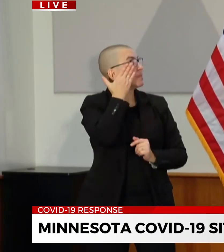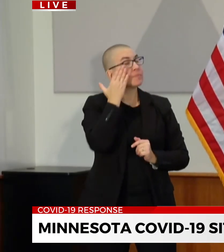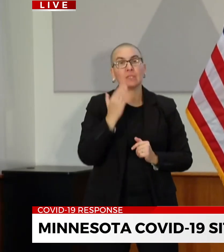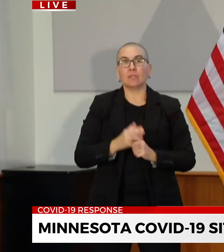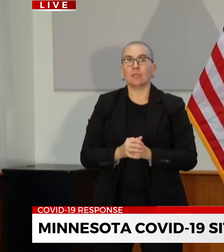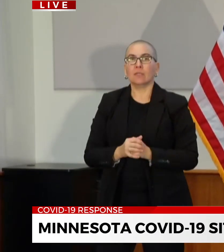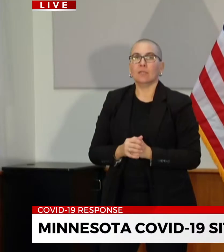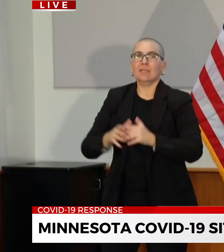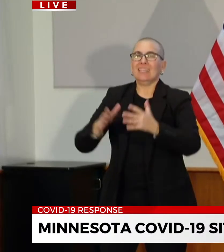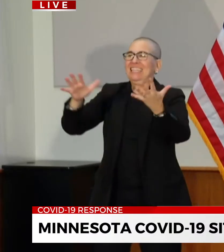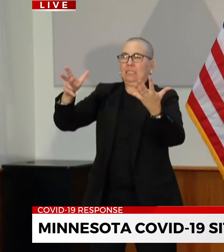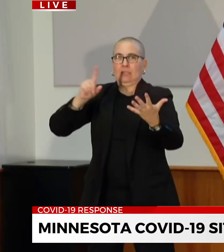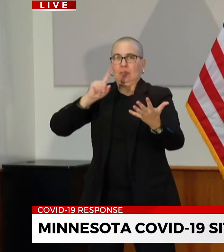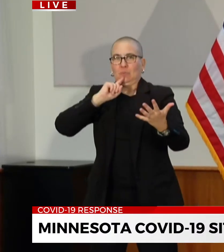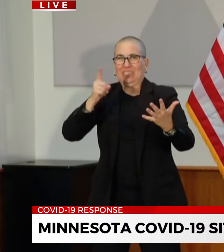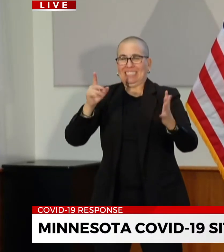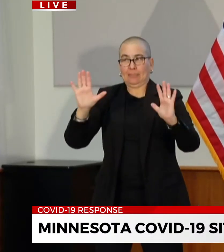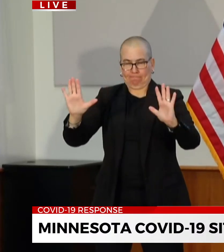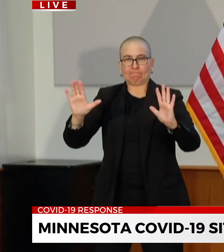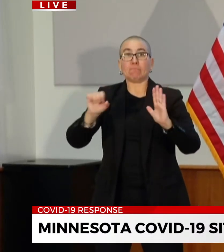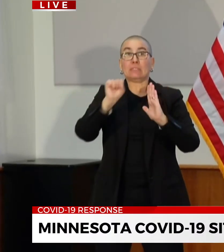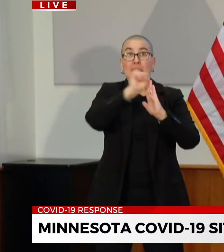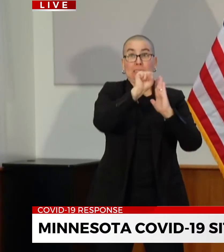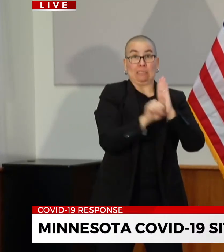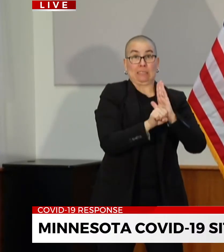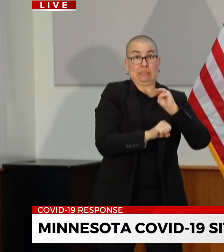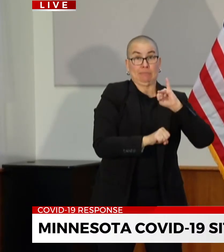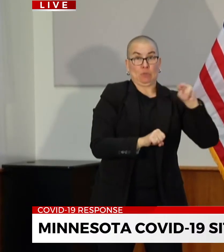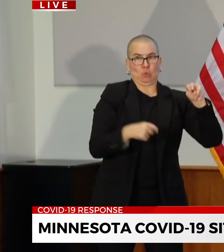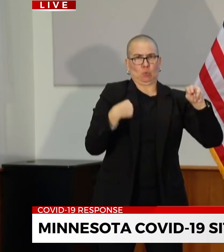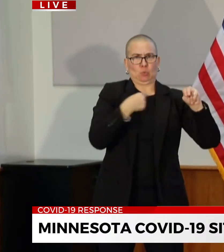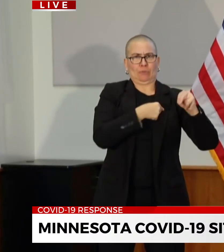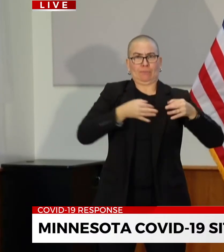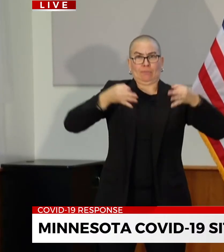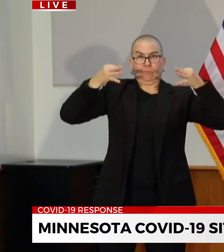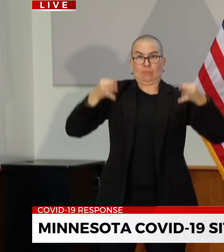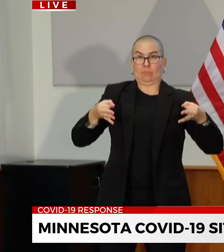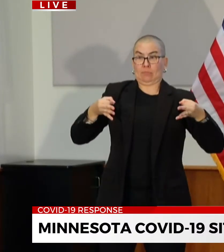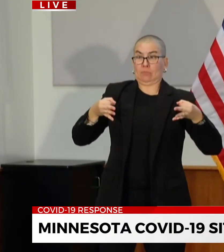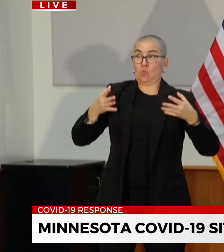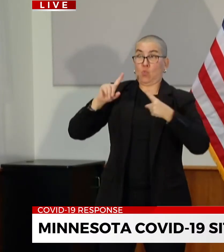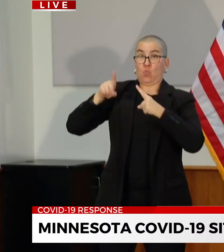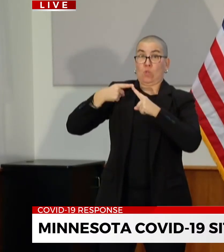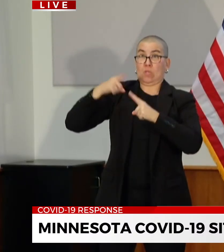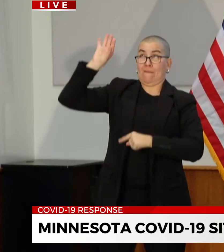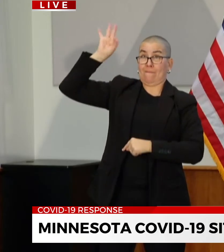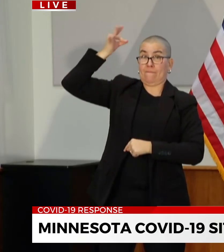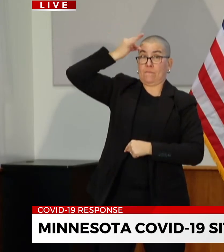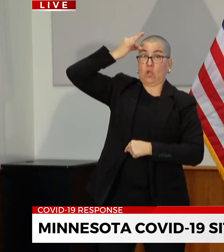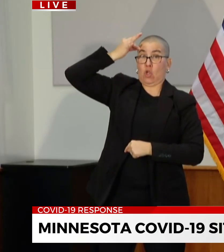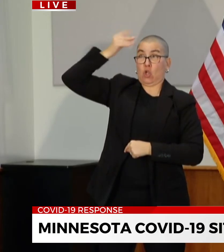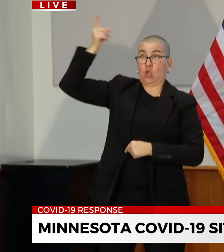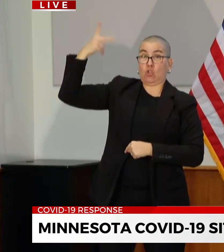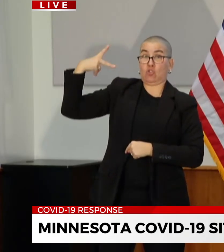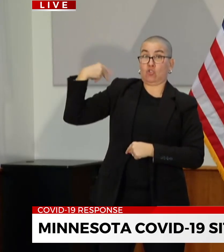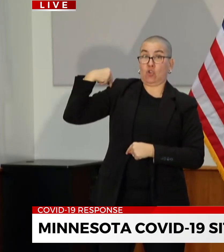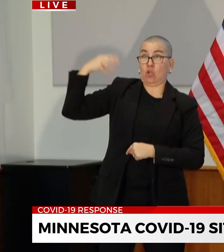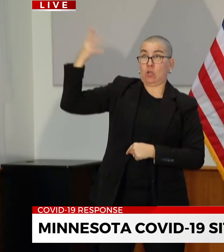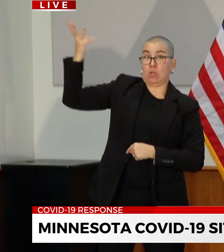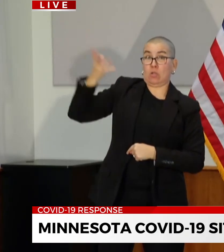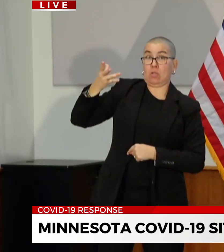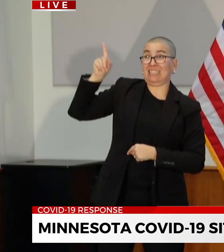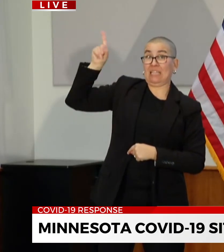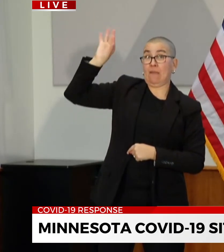The state will have a role in customizing the federal the federal recommendations for our